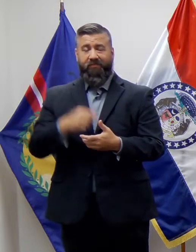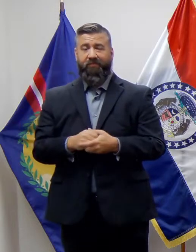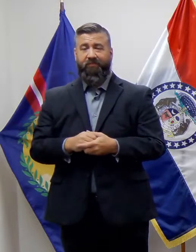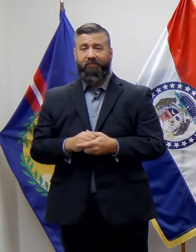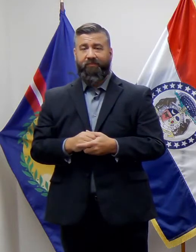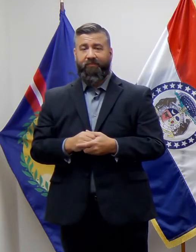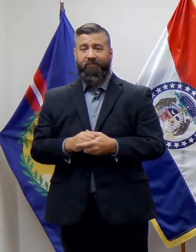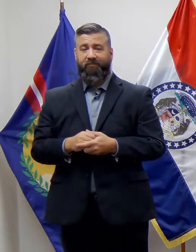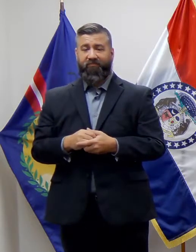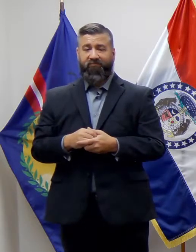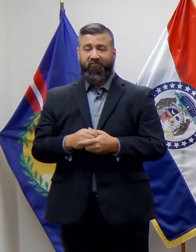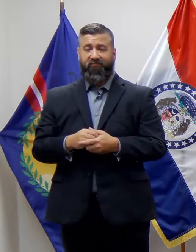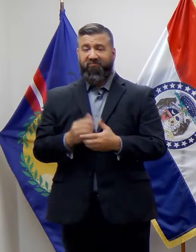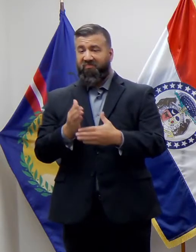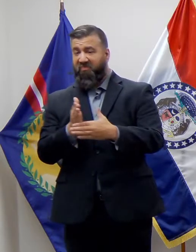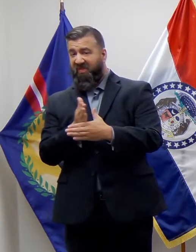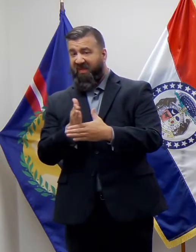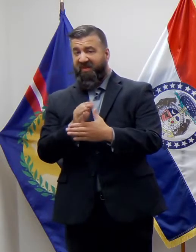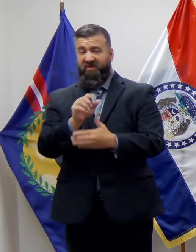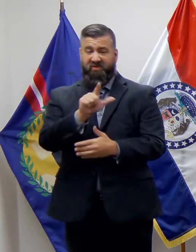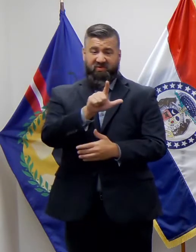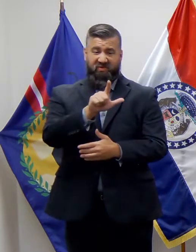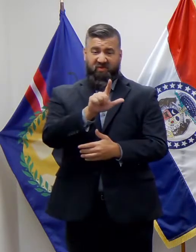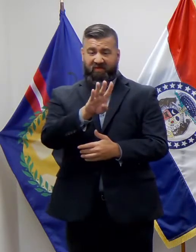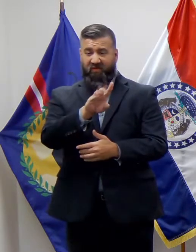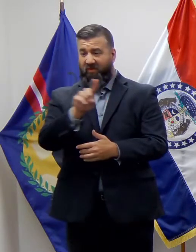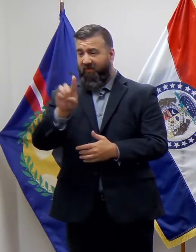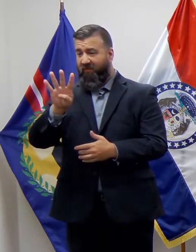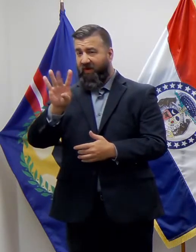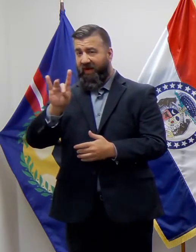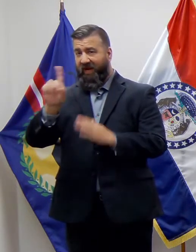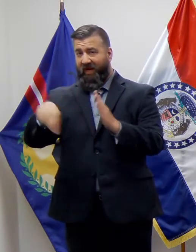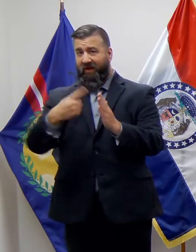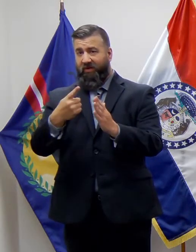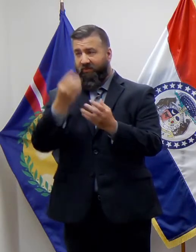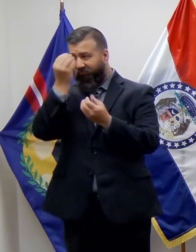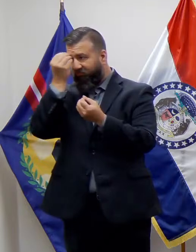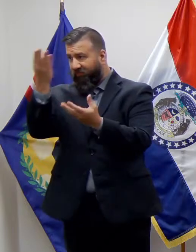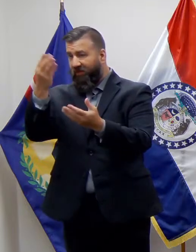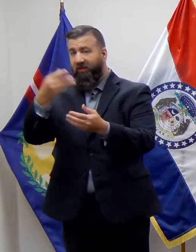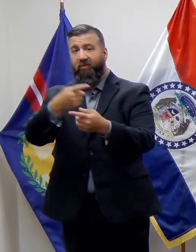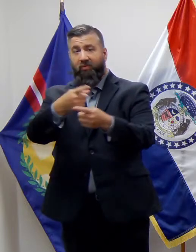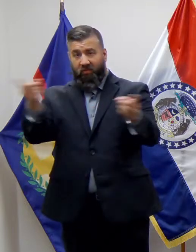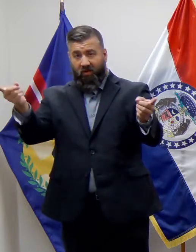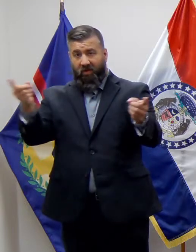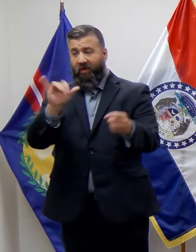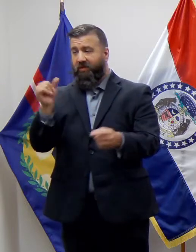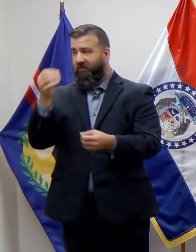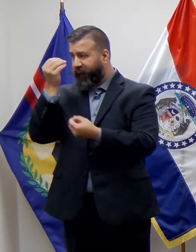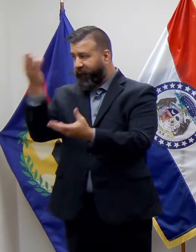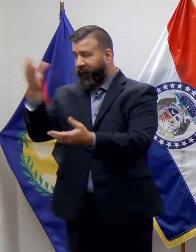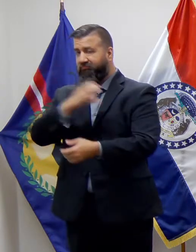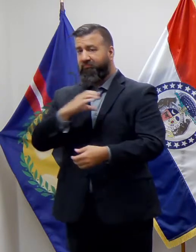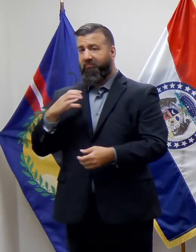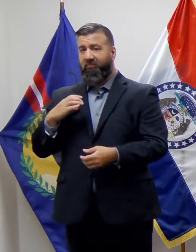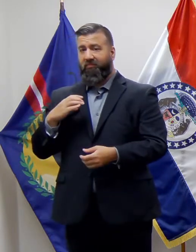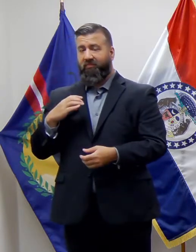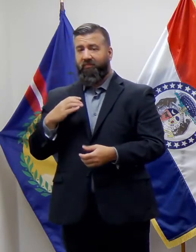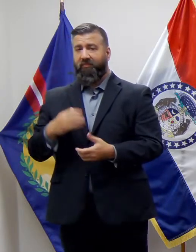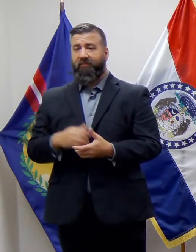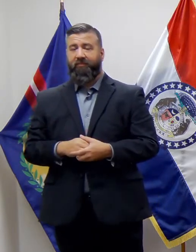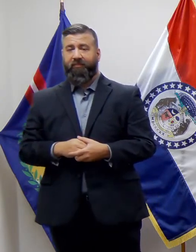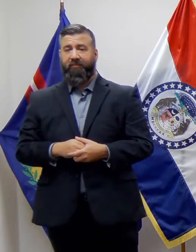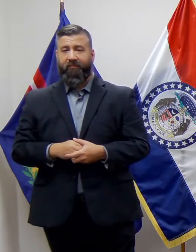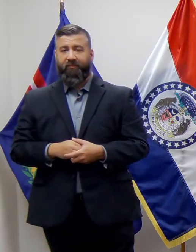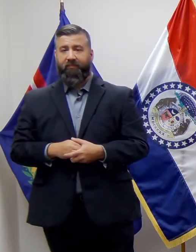within 24 or 48 hours of making this decision, we notified the public and we notified the council. Notifying the council is notifying the